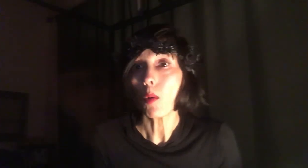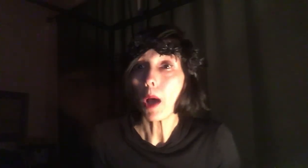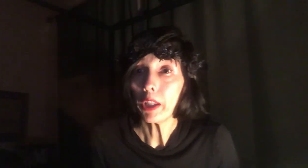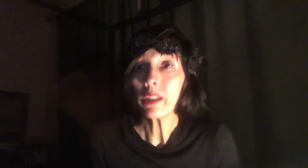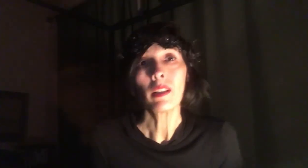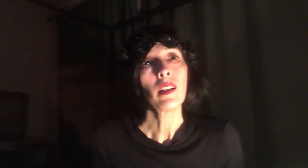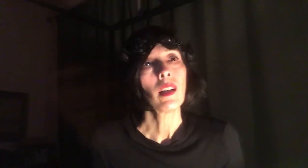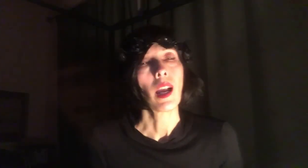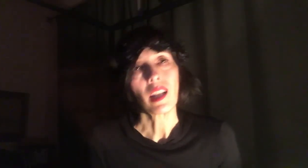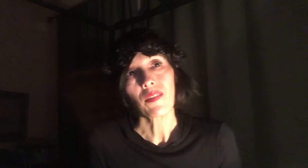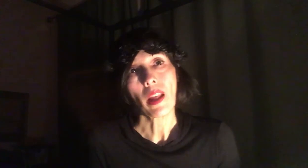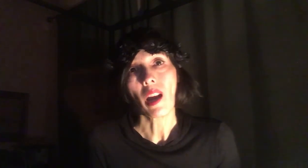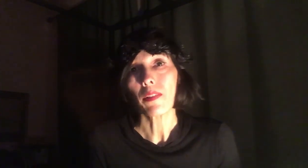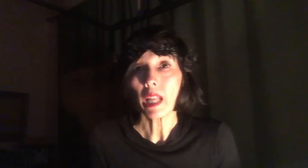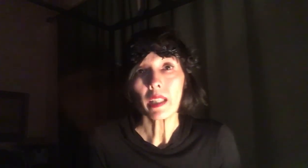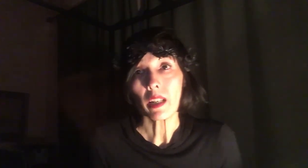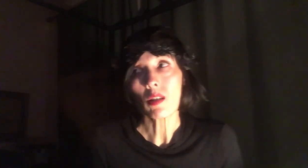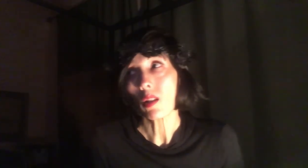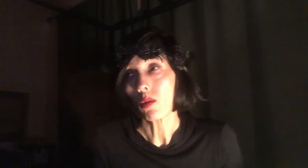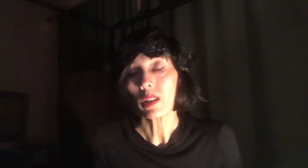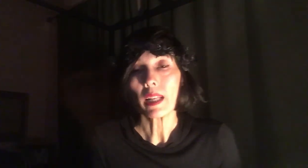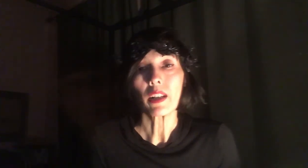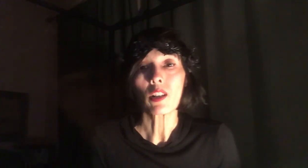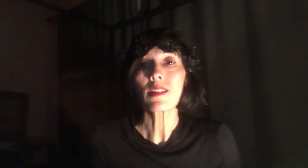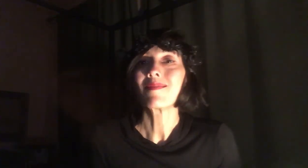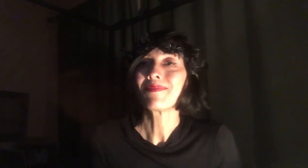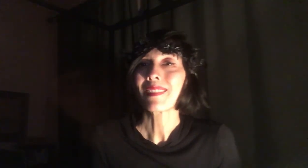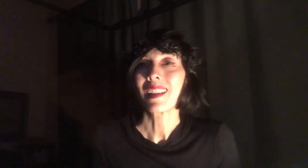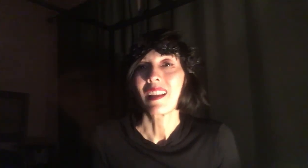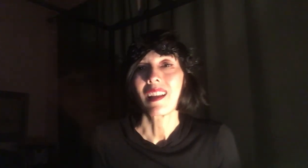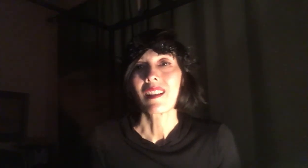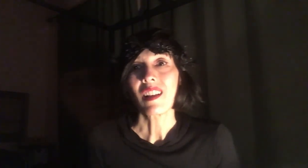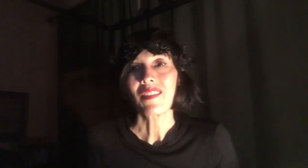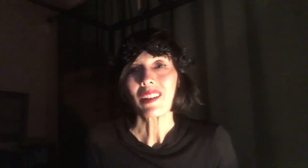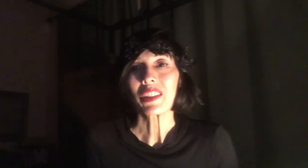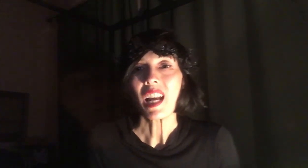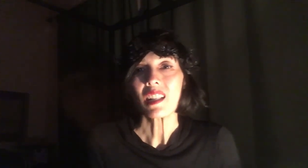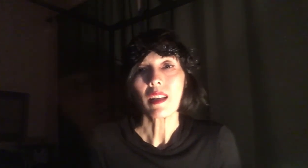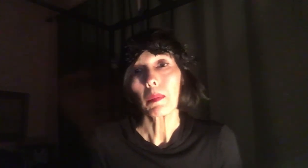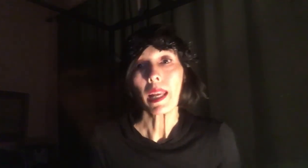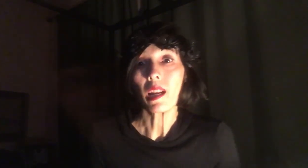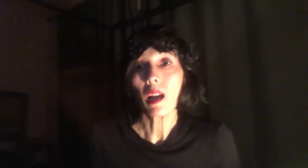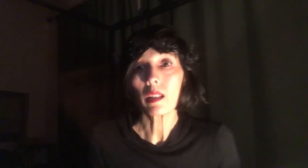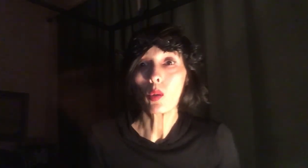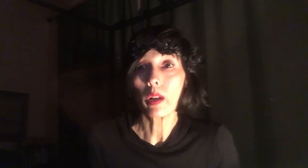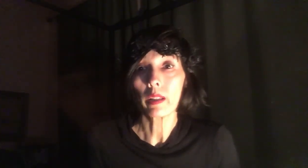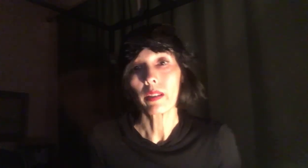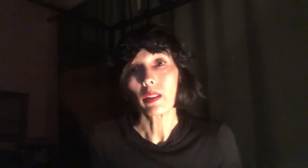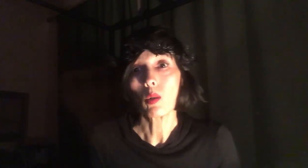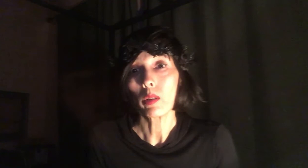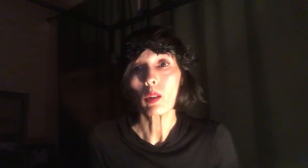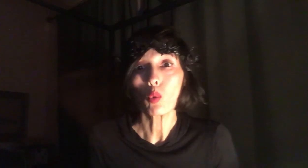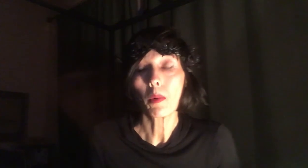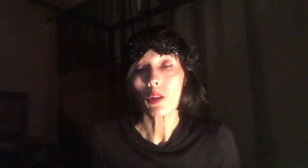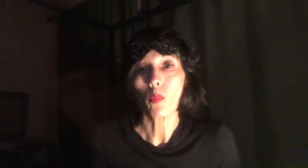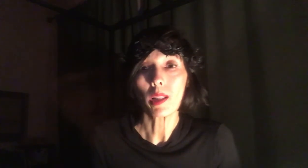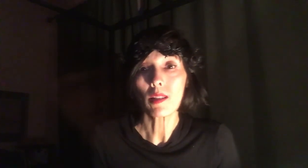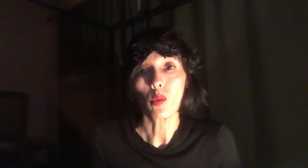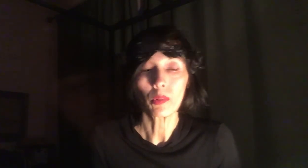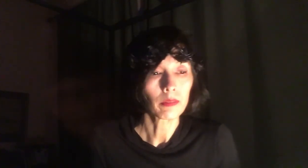Sorbonne. I lived there for 10 years, close to 10 years. Self-advertising, but hey, gotta do it. You know, kill two birds with one stone. Or